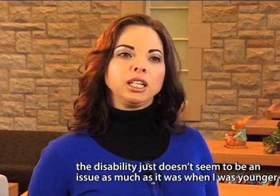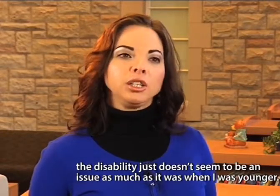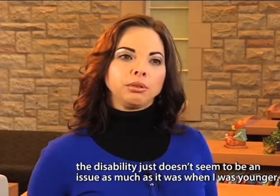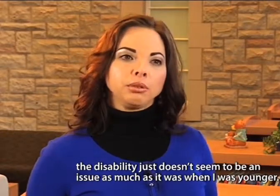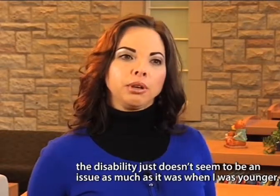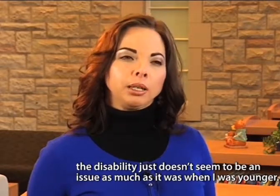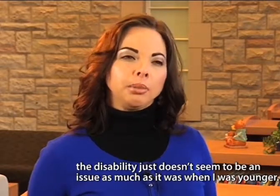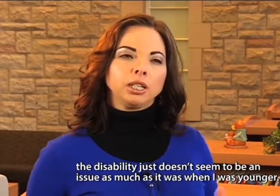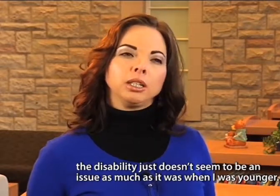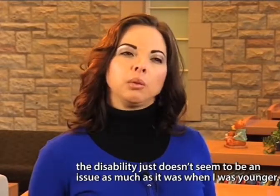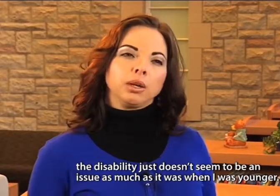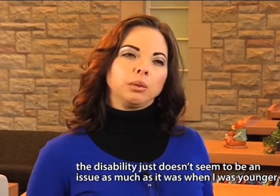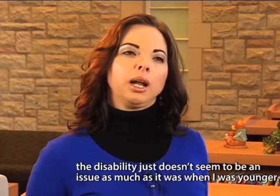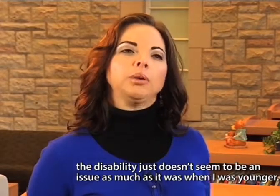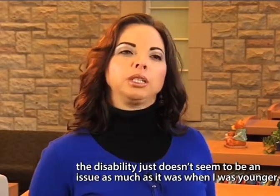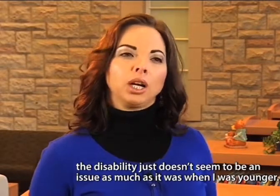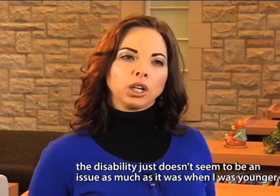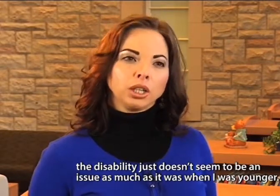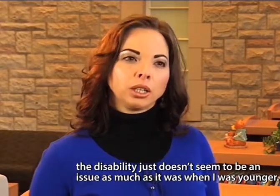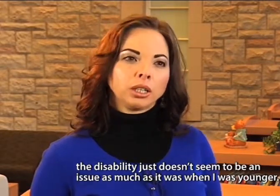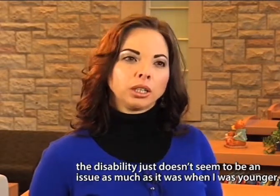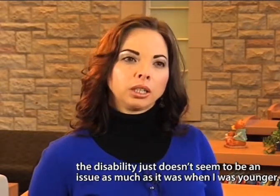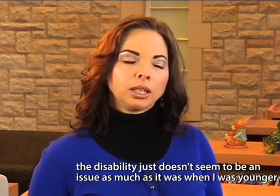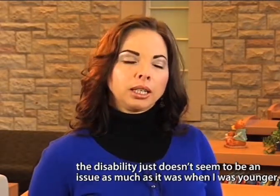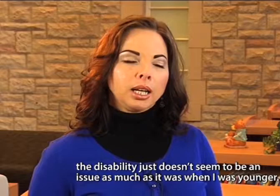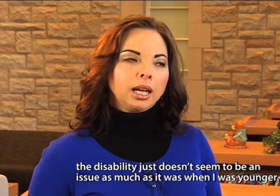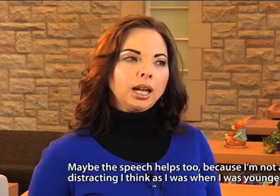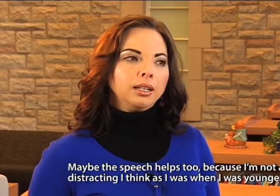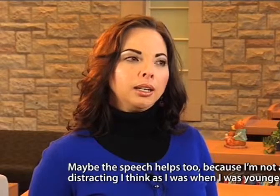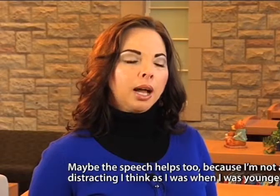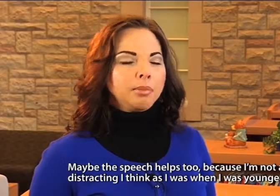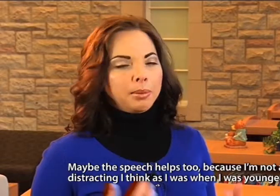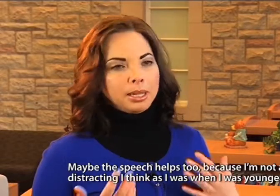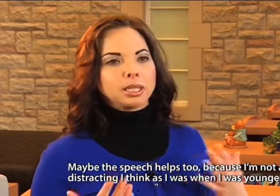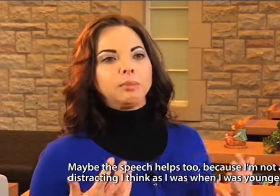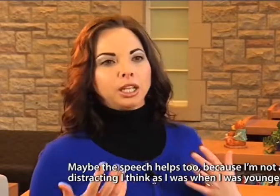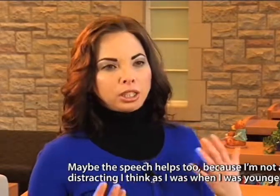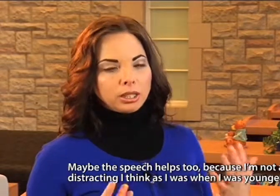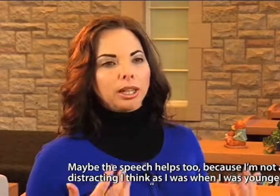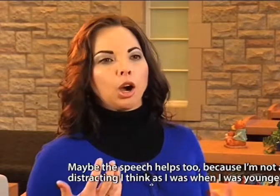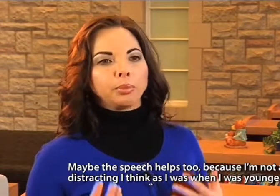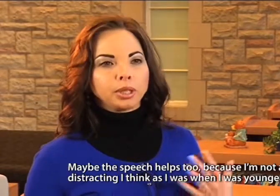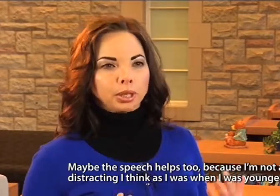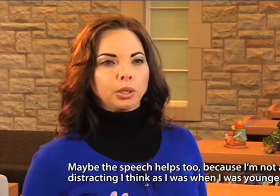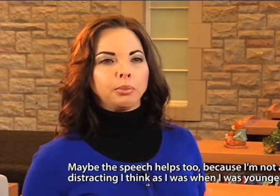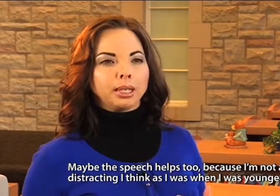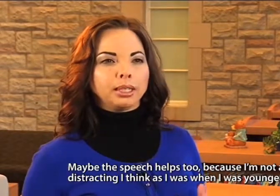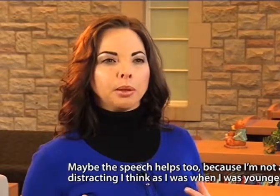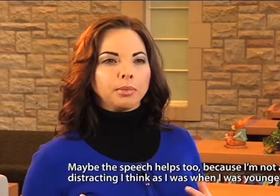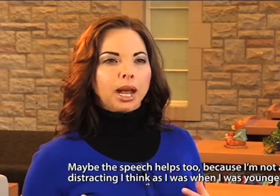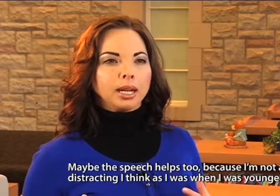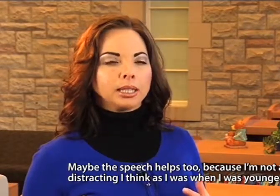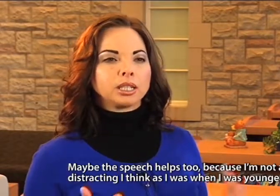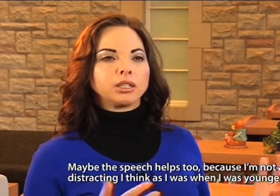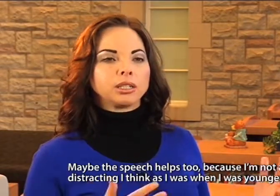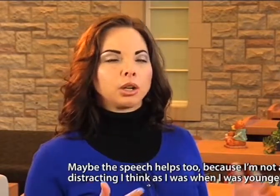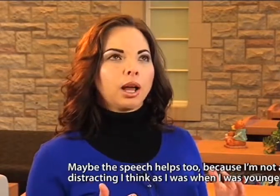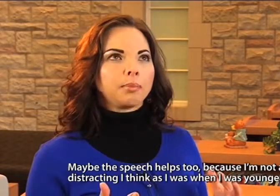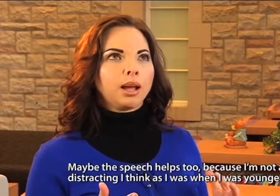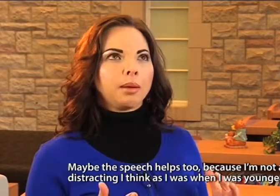issue as much as it was when I was younger. And maybe the speech helps too, because I'm not